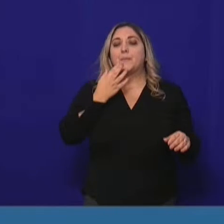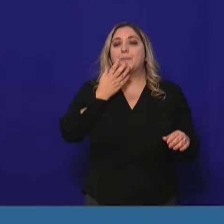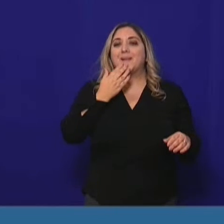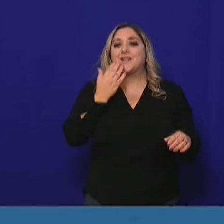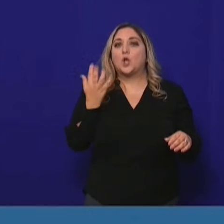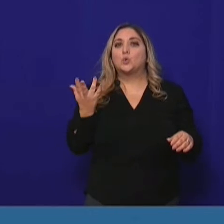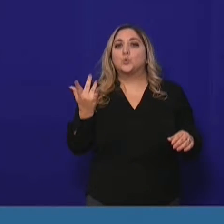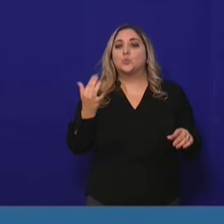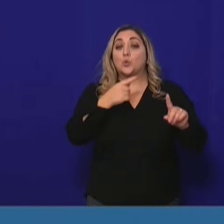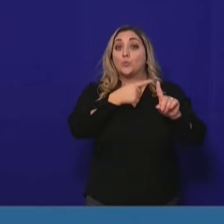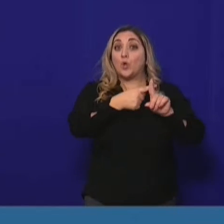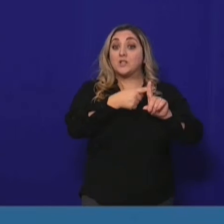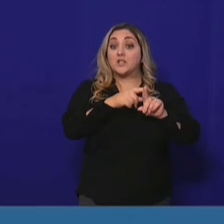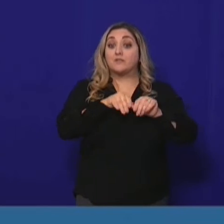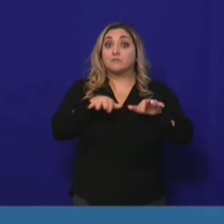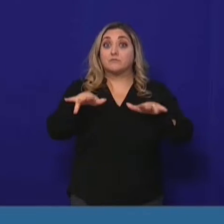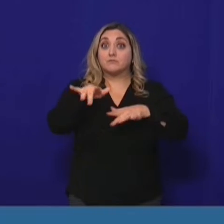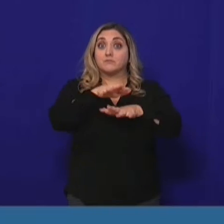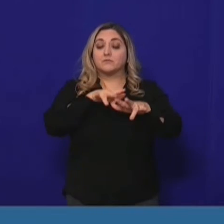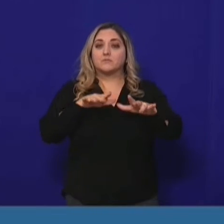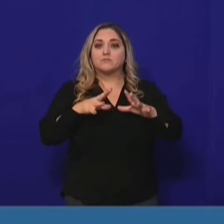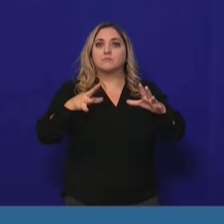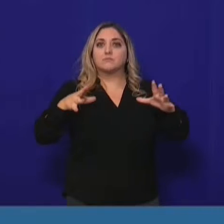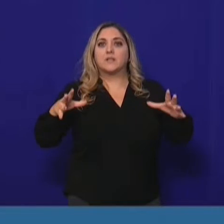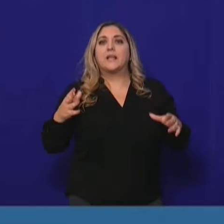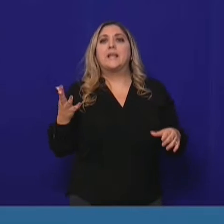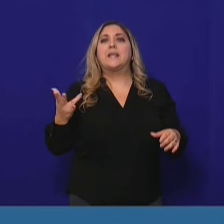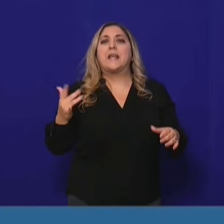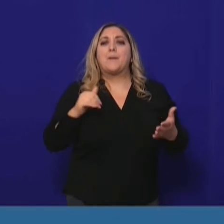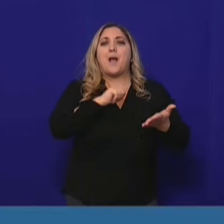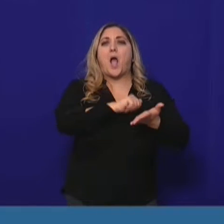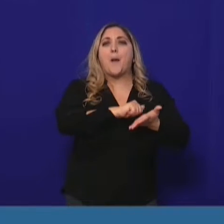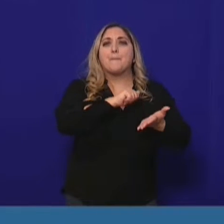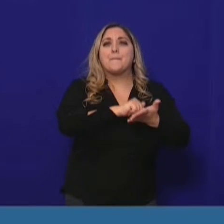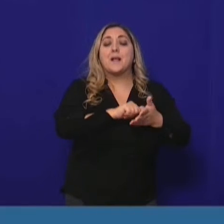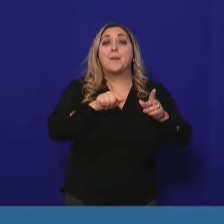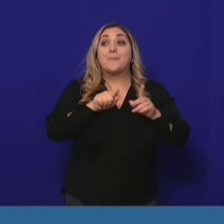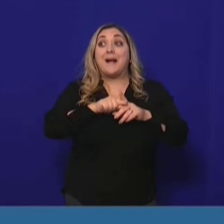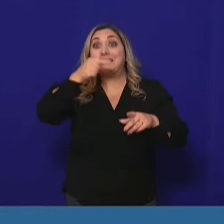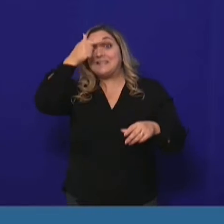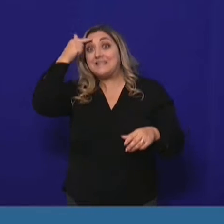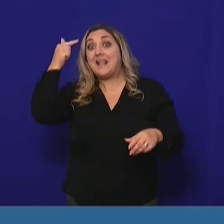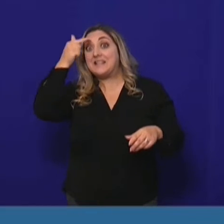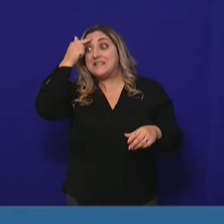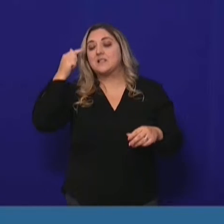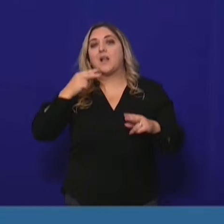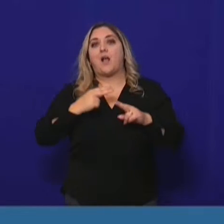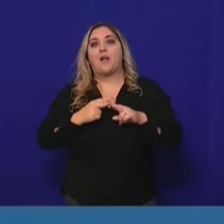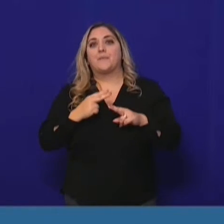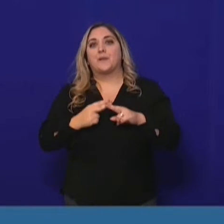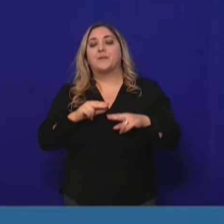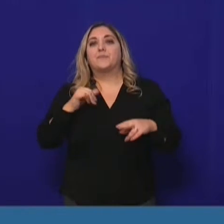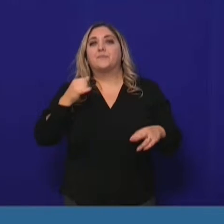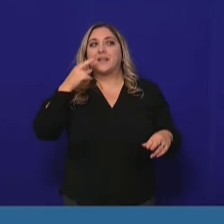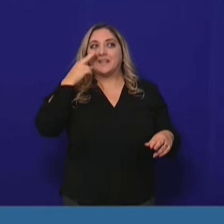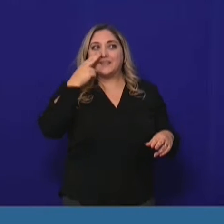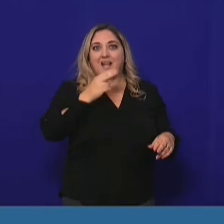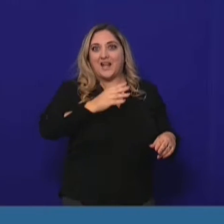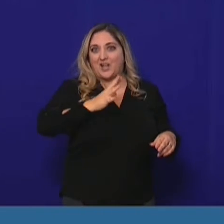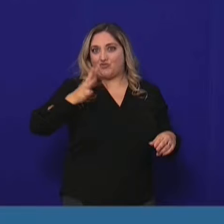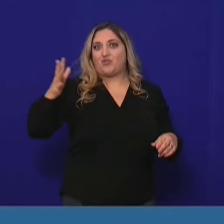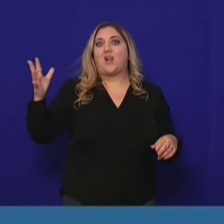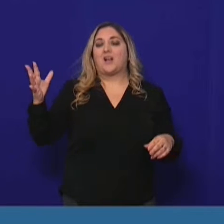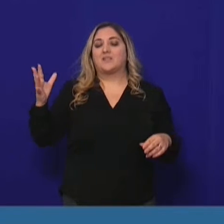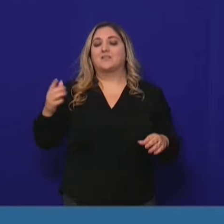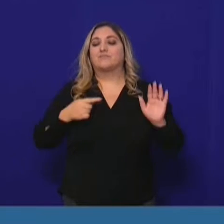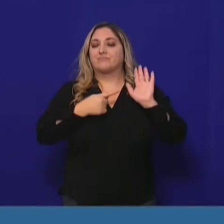ta' każijiet li joħorġu pożittivi imqabbla ma dak it-total ta' testijiet li inti tagħmel u jekk qegħdin naraw ċara u jekk